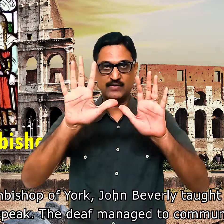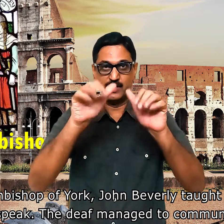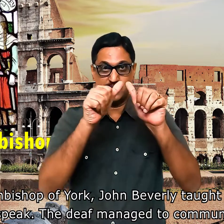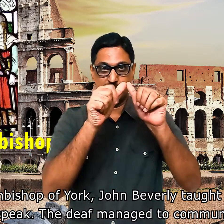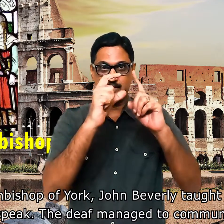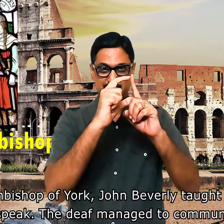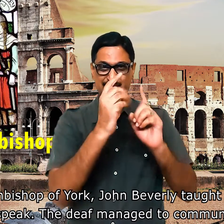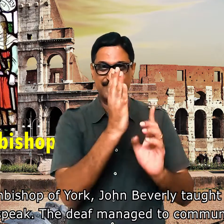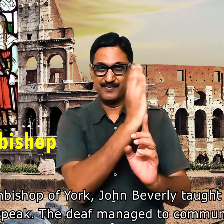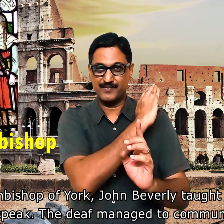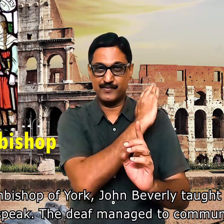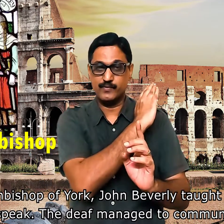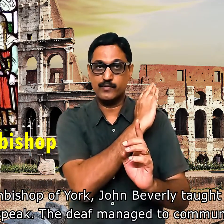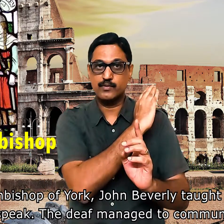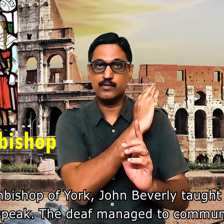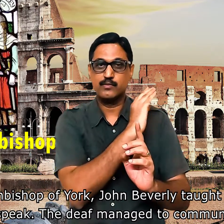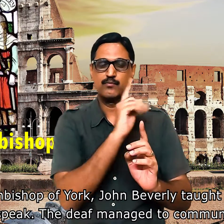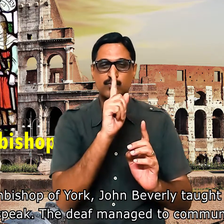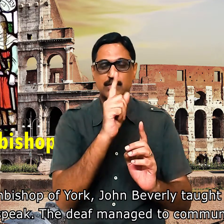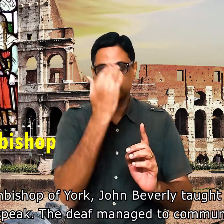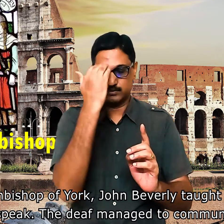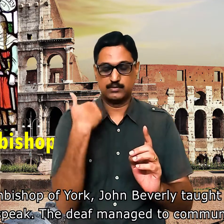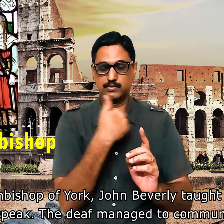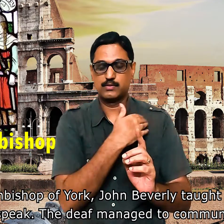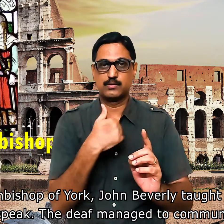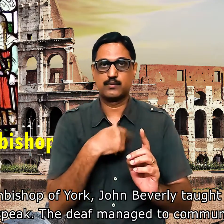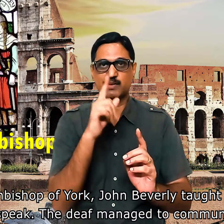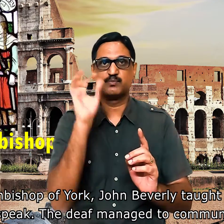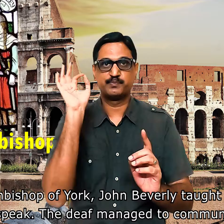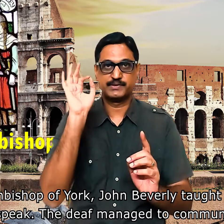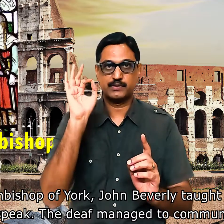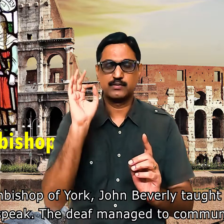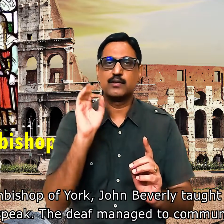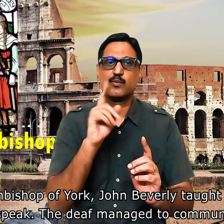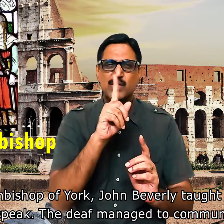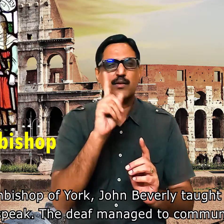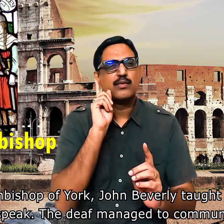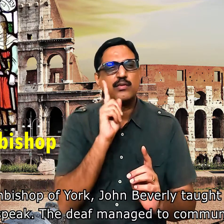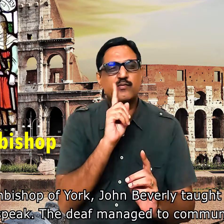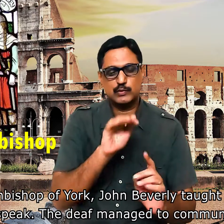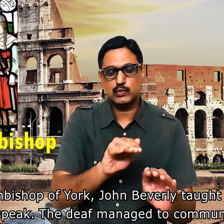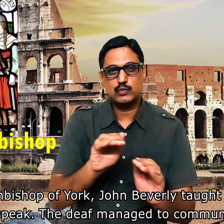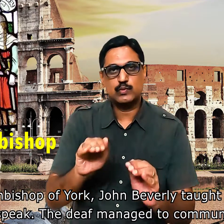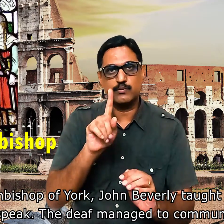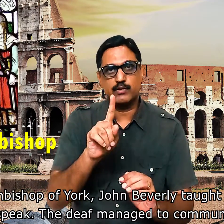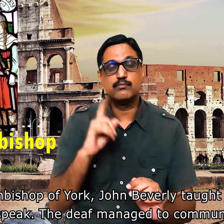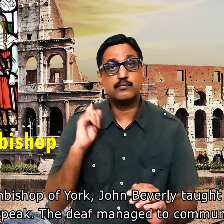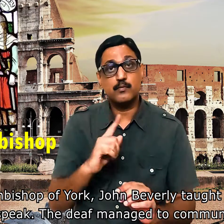In 685 AD, Archbishop of York, John Beverley, taught deaf children